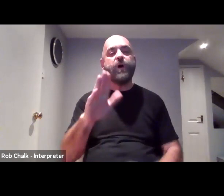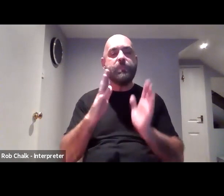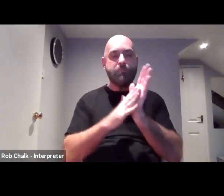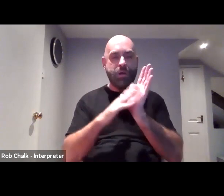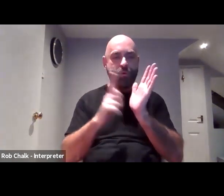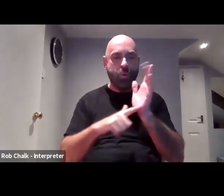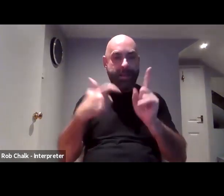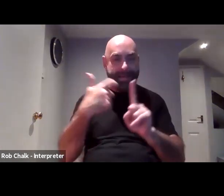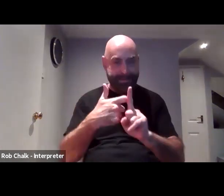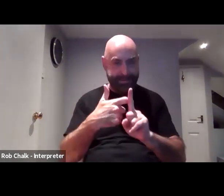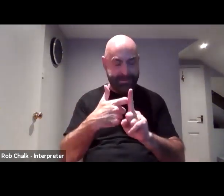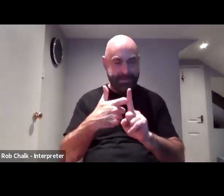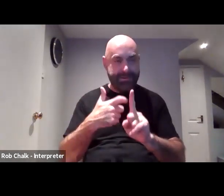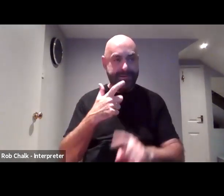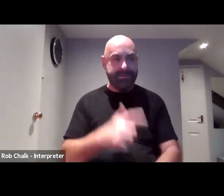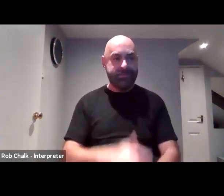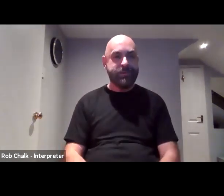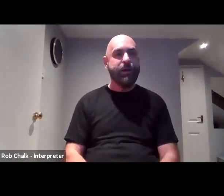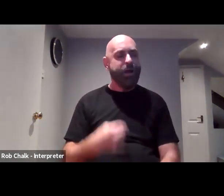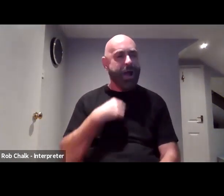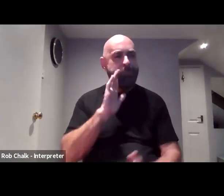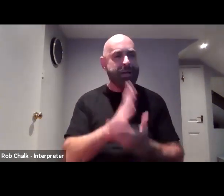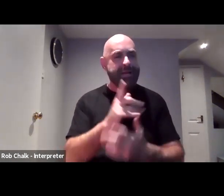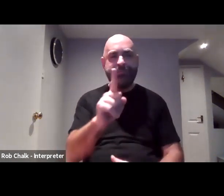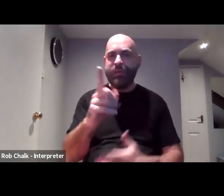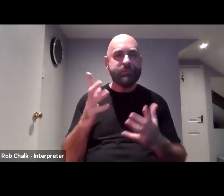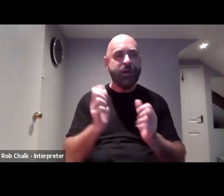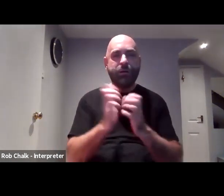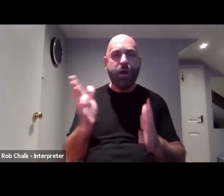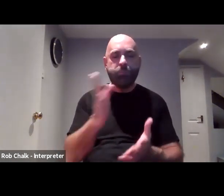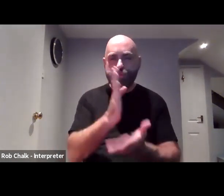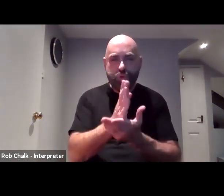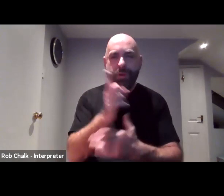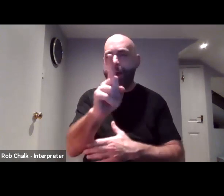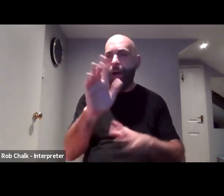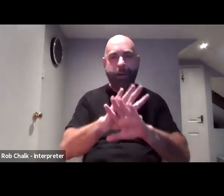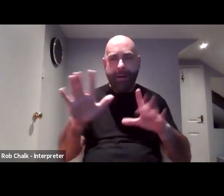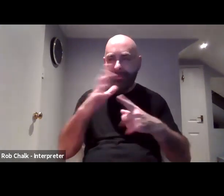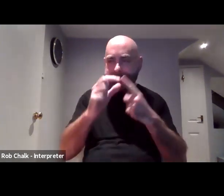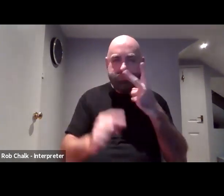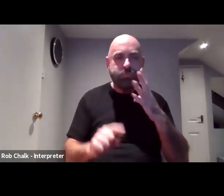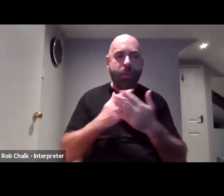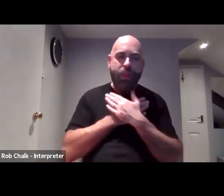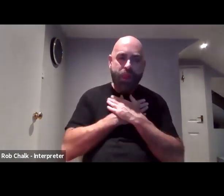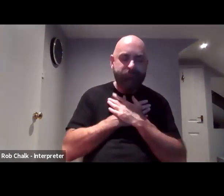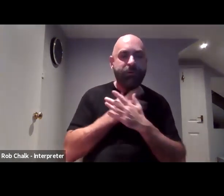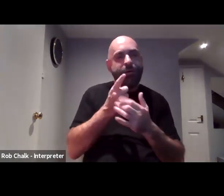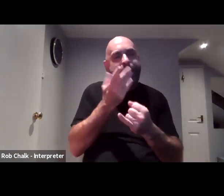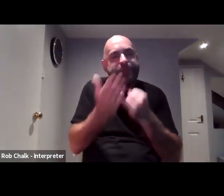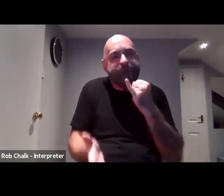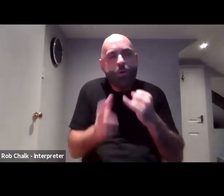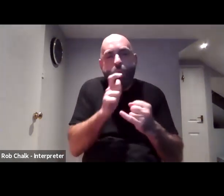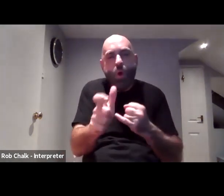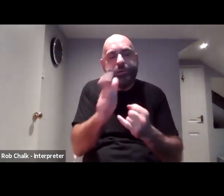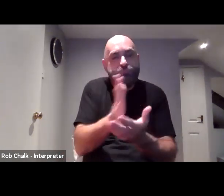Luther King. I believe that unarmed truth and unconditional love will have the final word